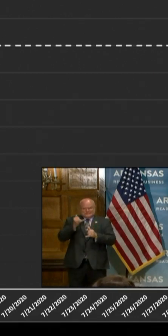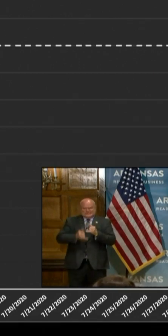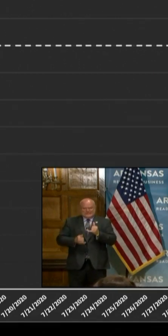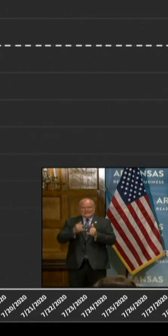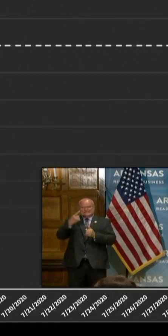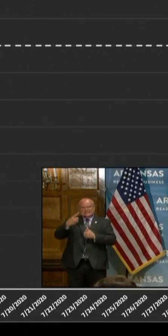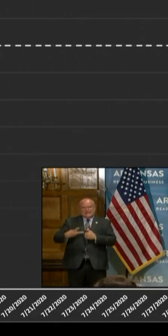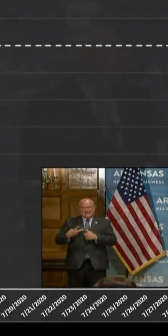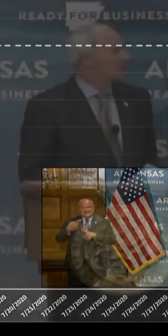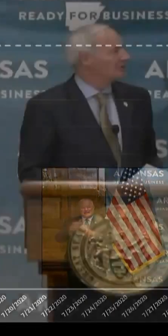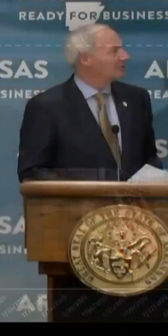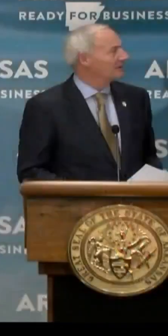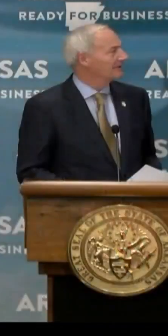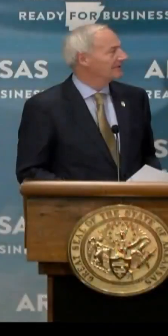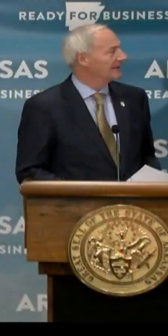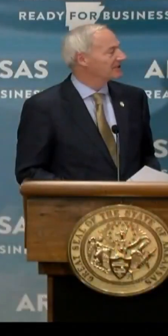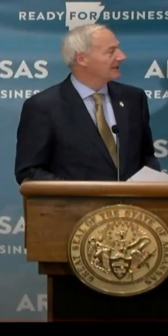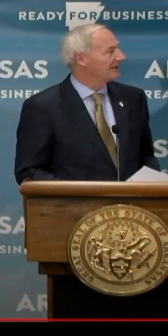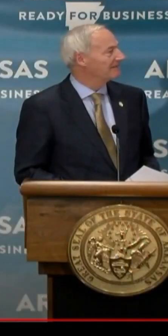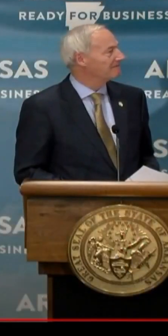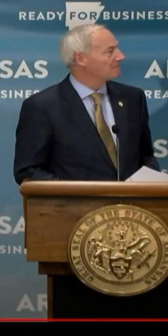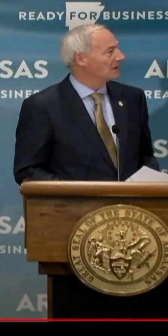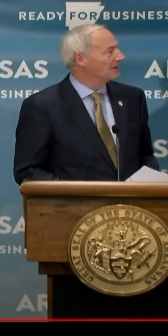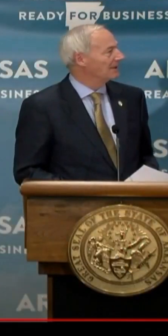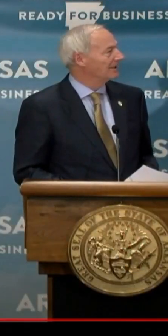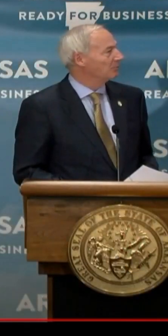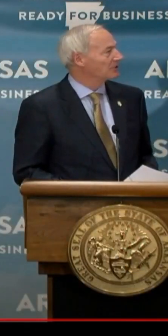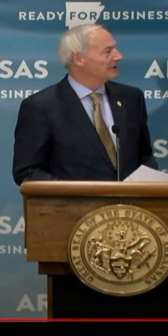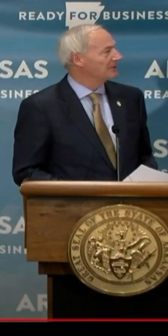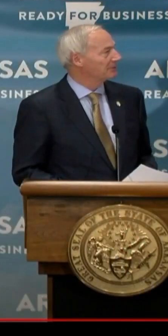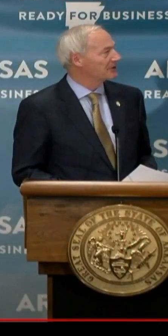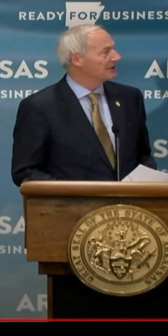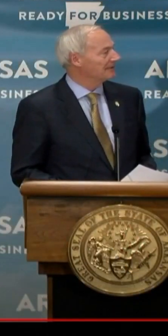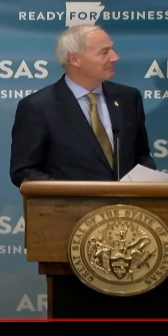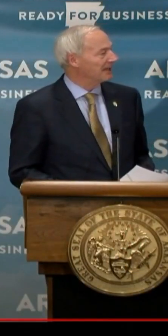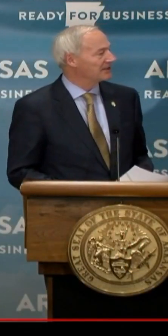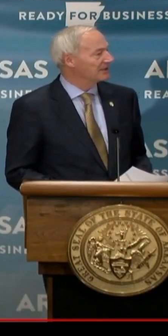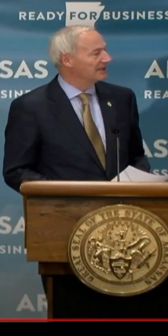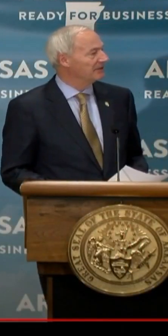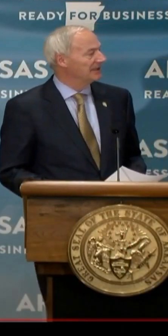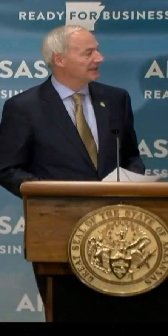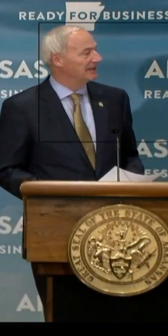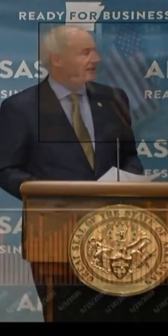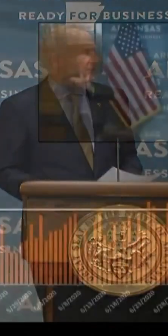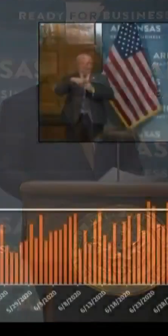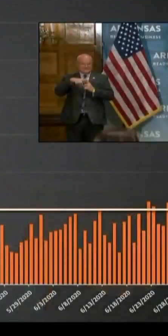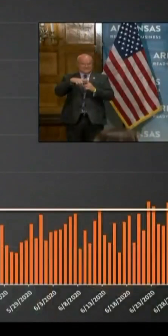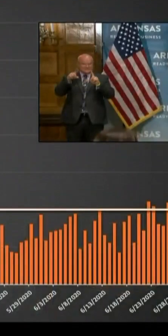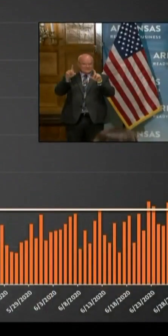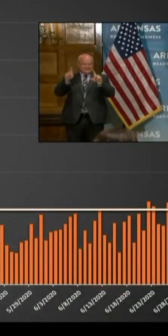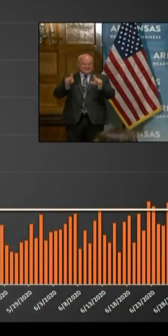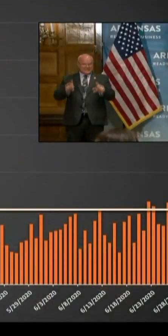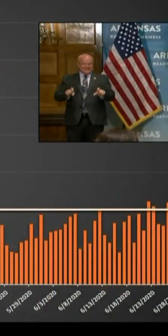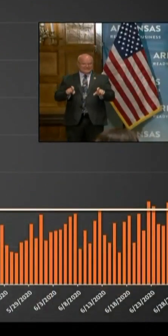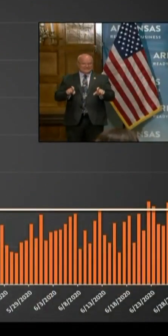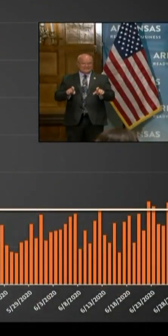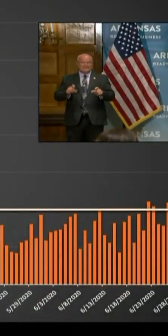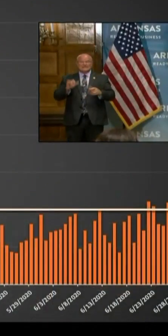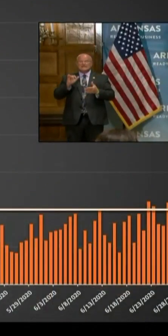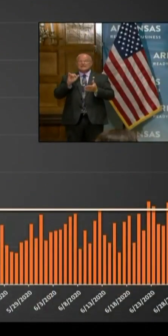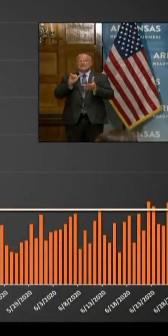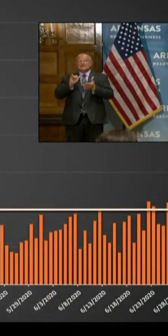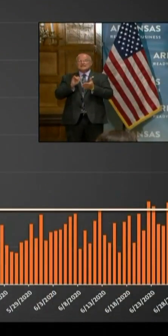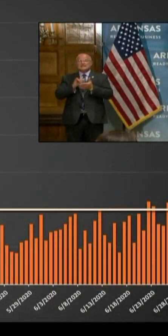the month. If you'll go to the next slide, we'll see the percent positivity in our test, which